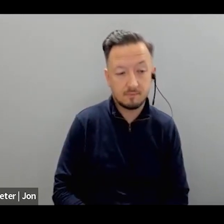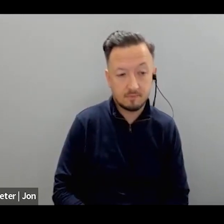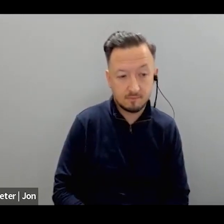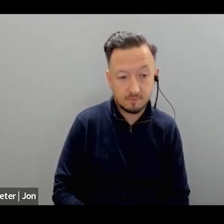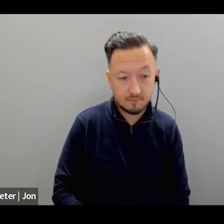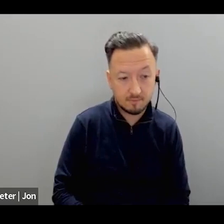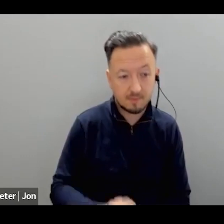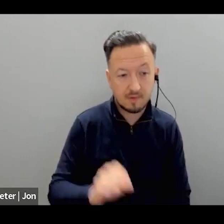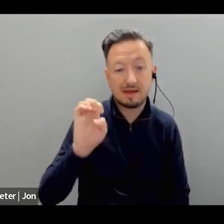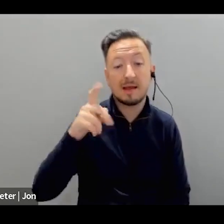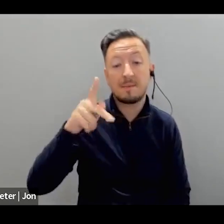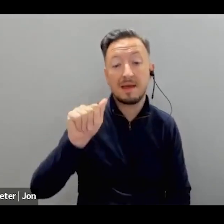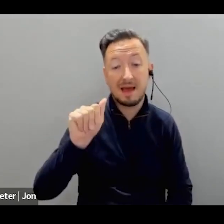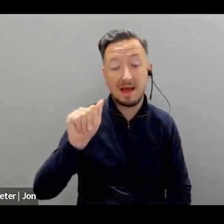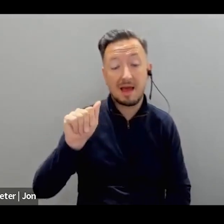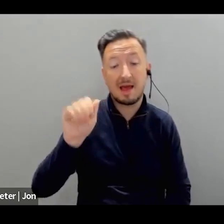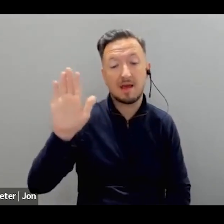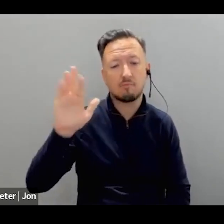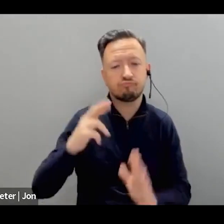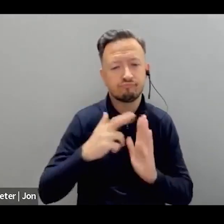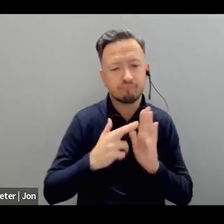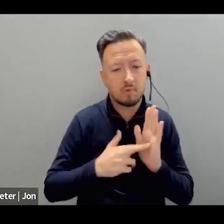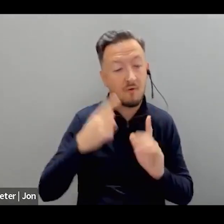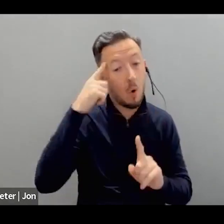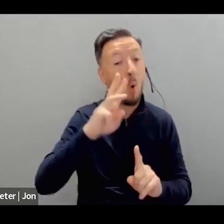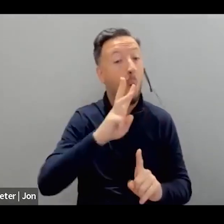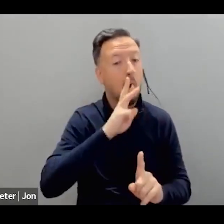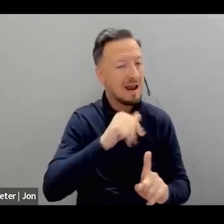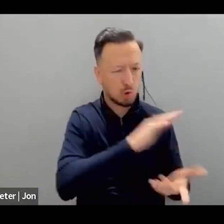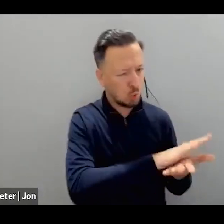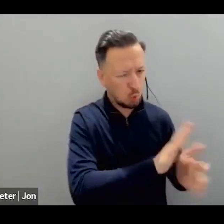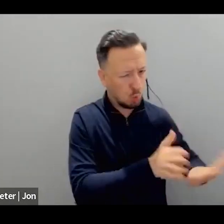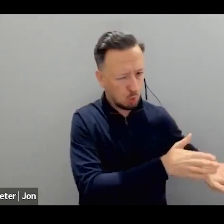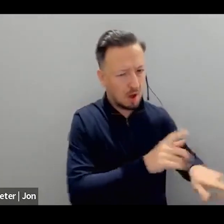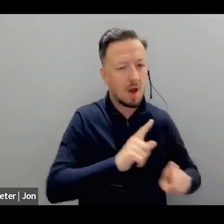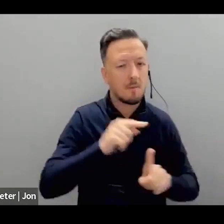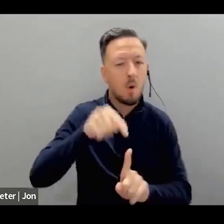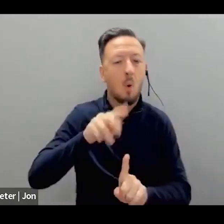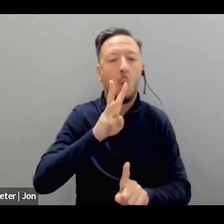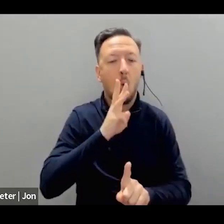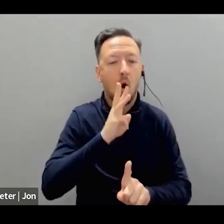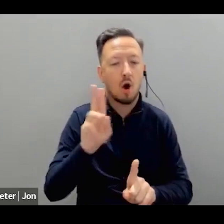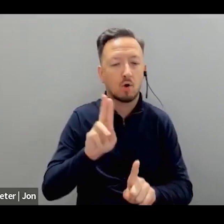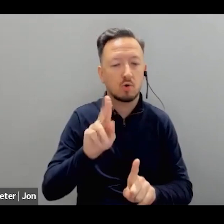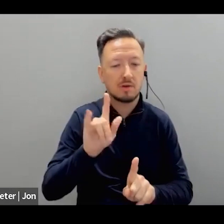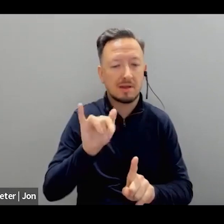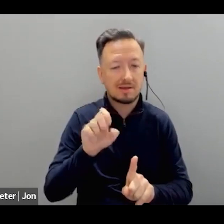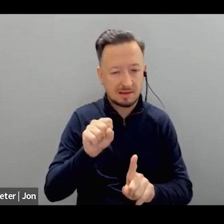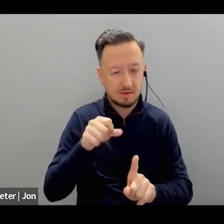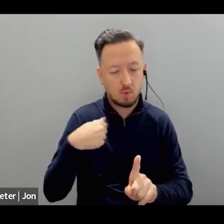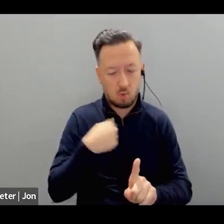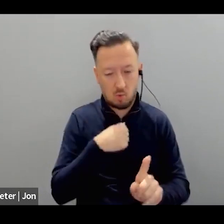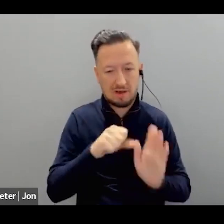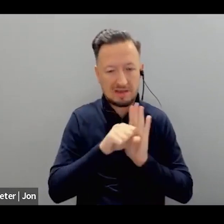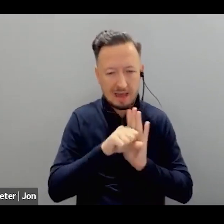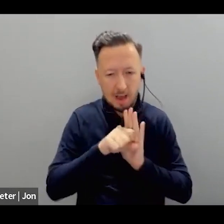NCDQ and EPA regulations for water utilities, not schools, water utilities, when we do our sampling, we'll sample a